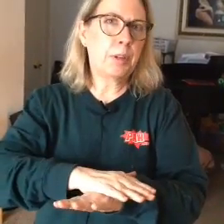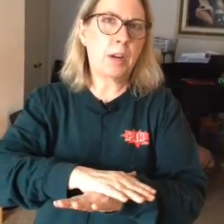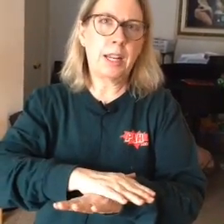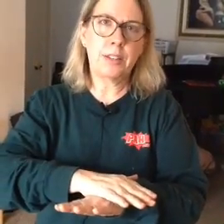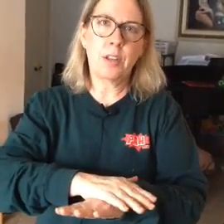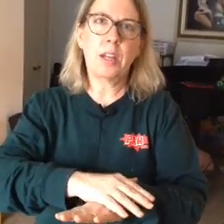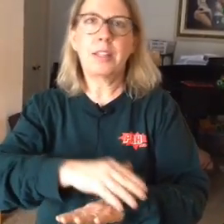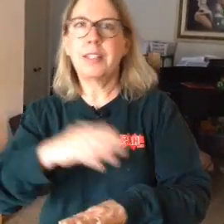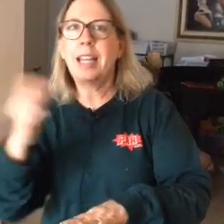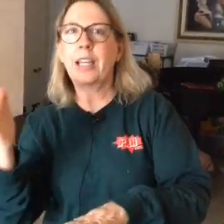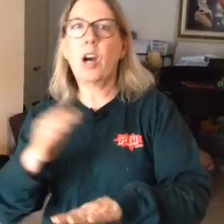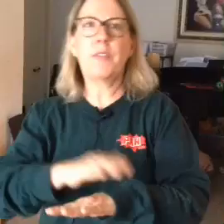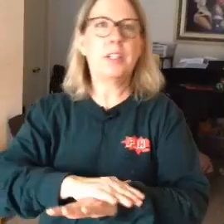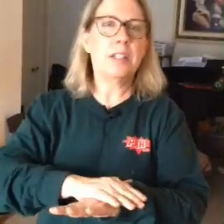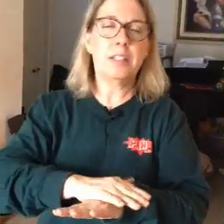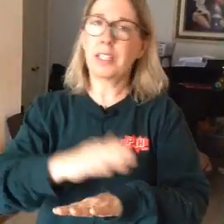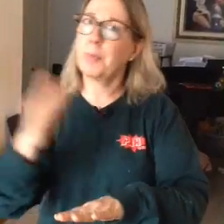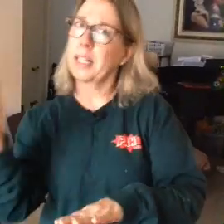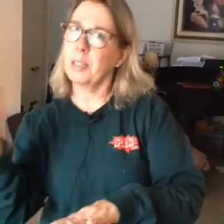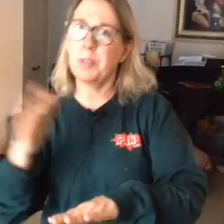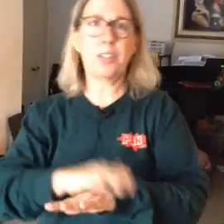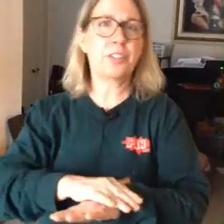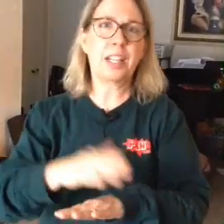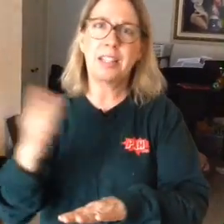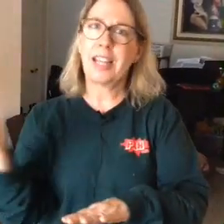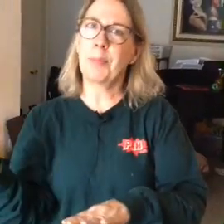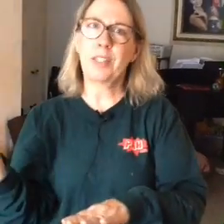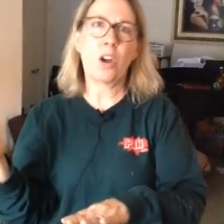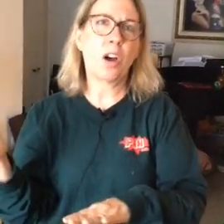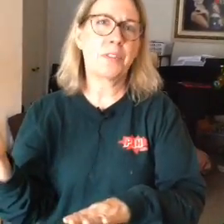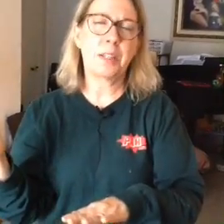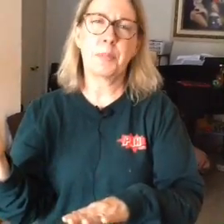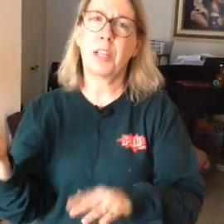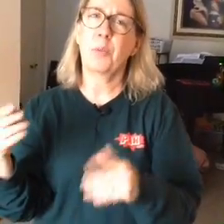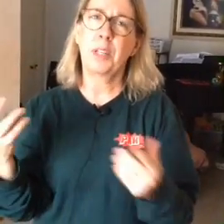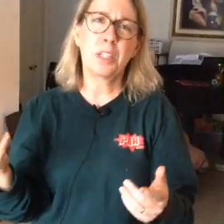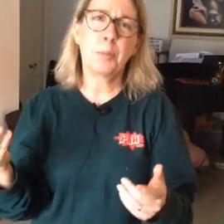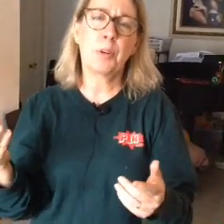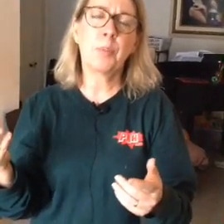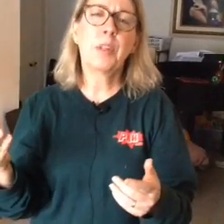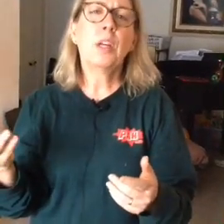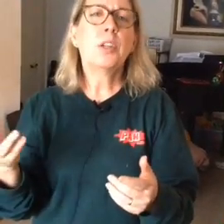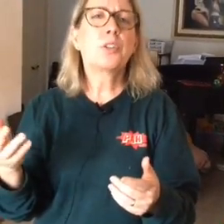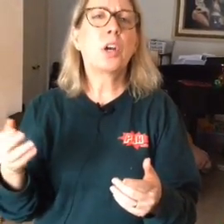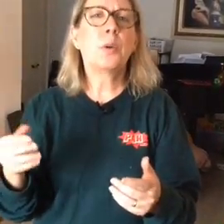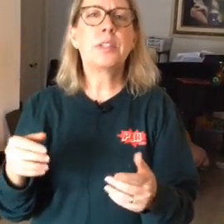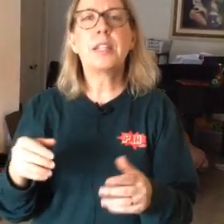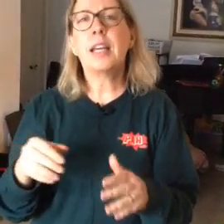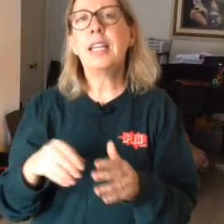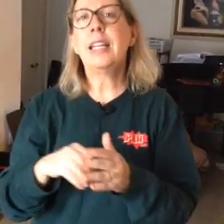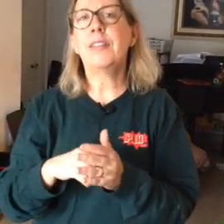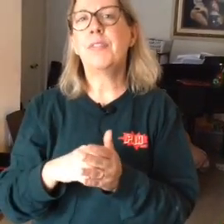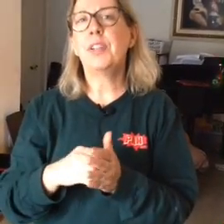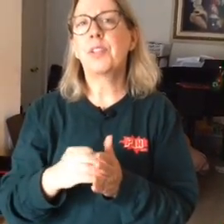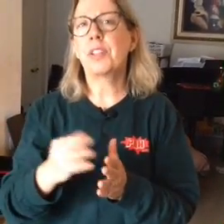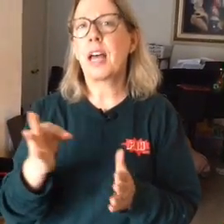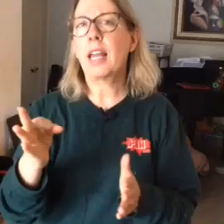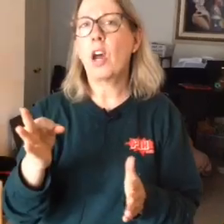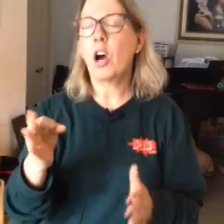our hands on and then take it off and to expect him to understand that that means off seems unreasonable. So instead, he can feel the sign off,